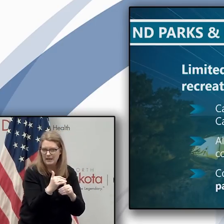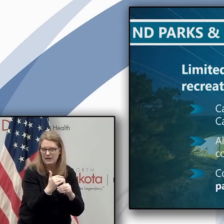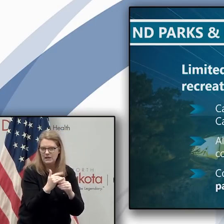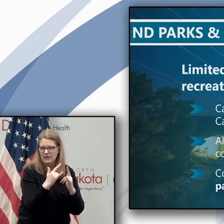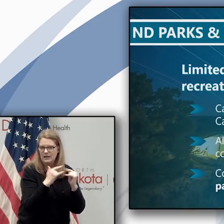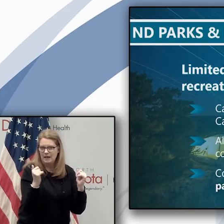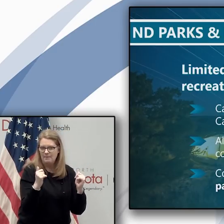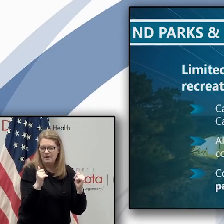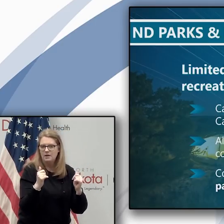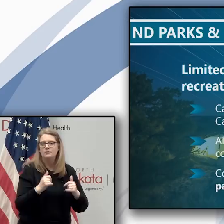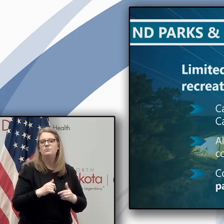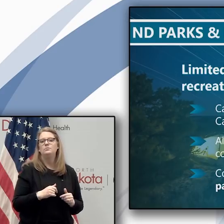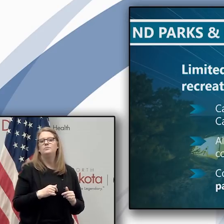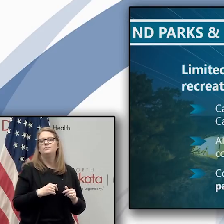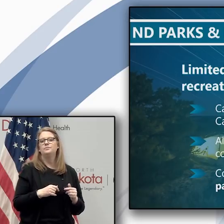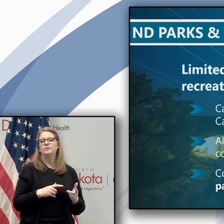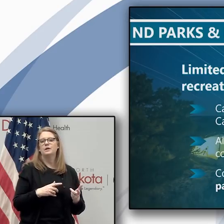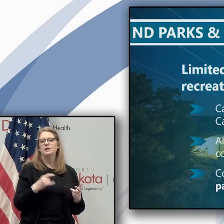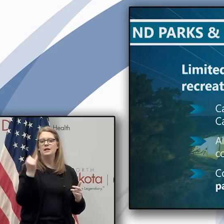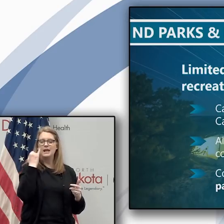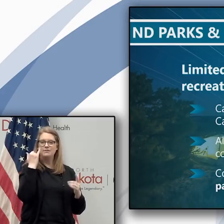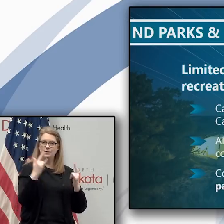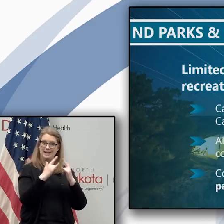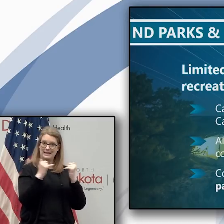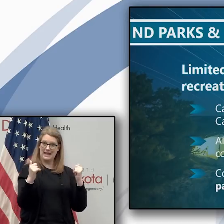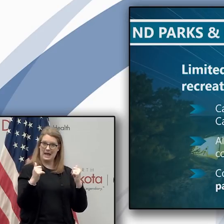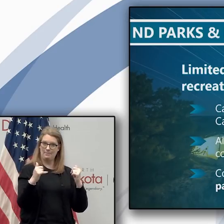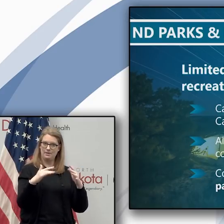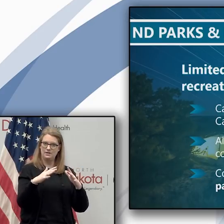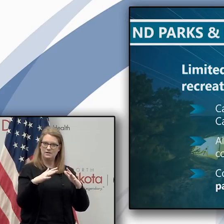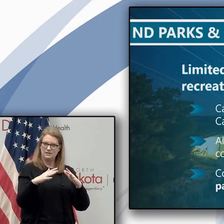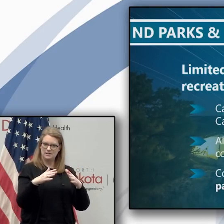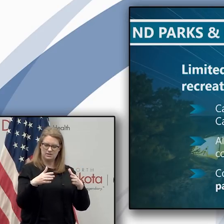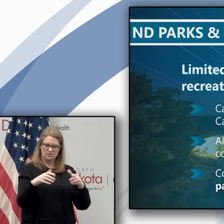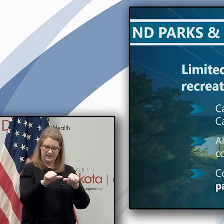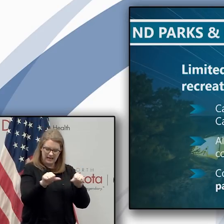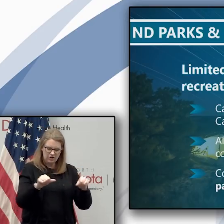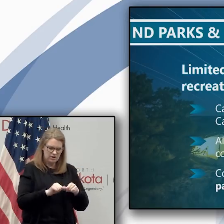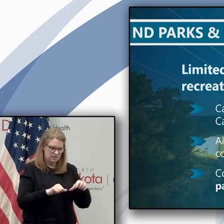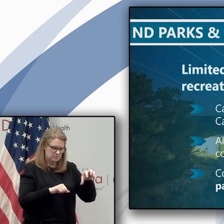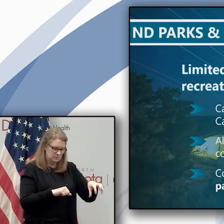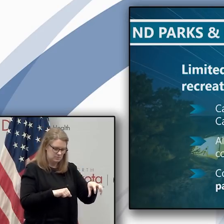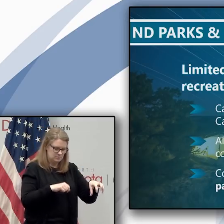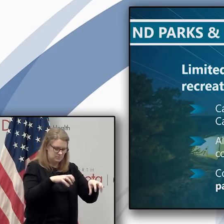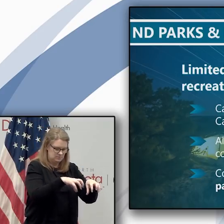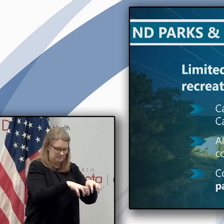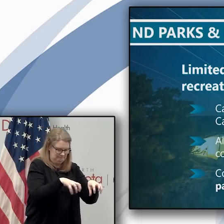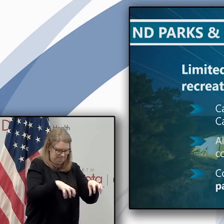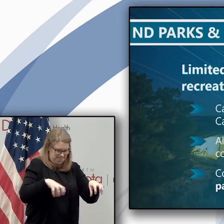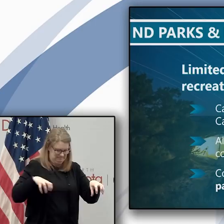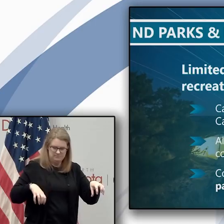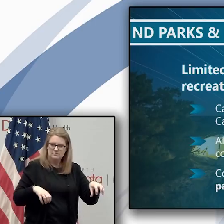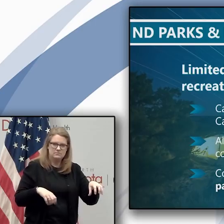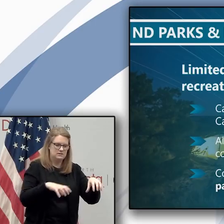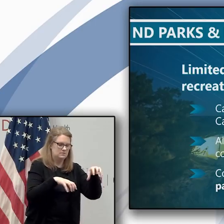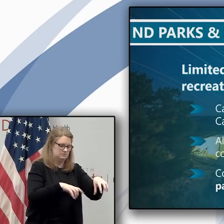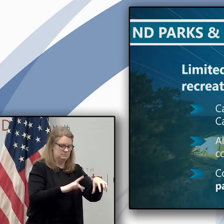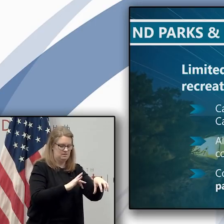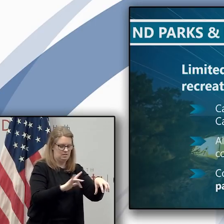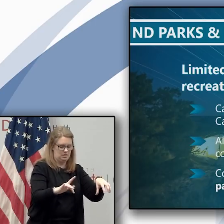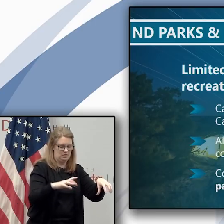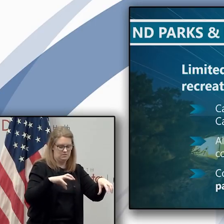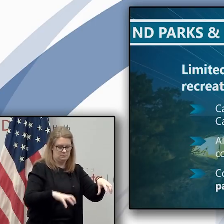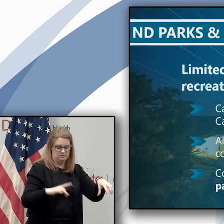limited surfaces. If we have campsites that are too close together to each other, then only every other one is going to be available